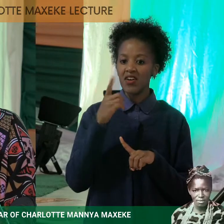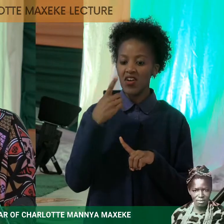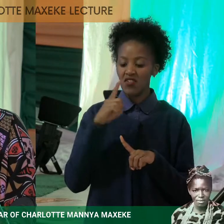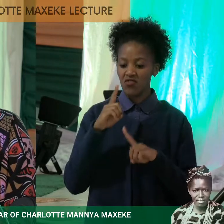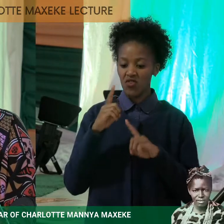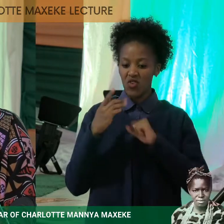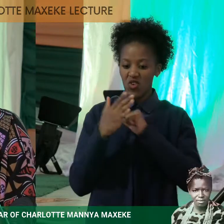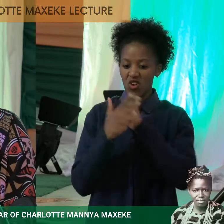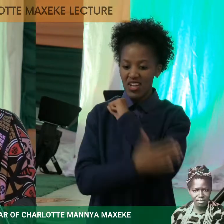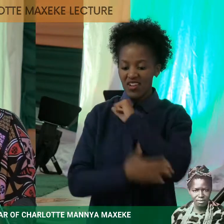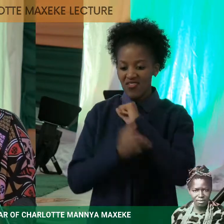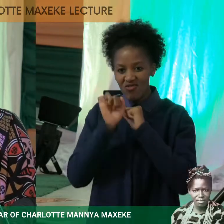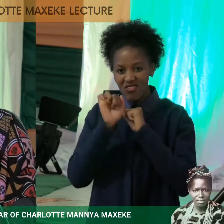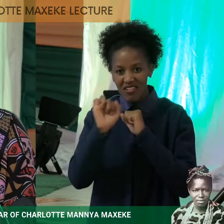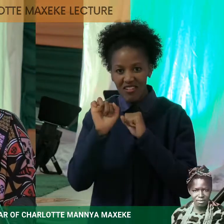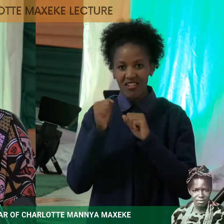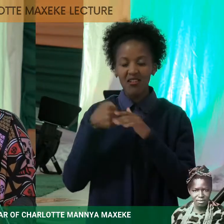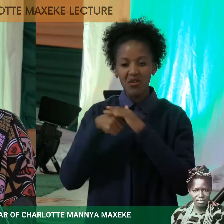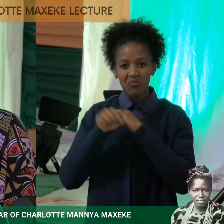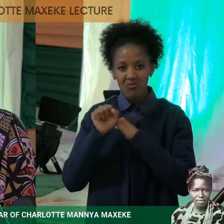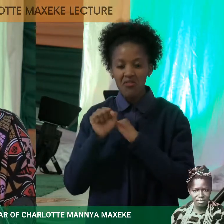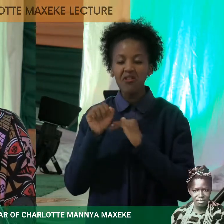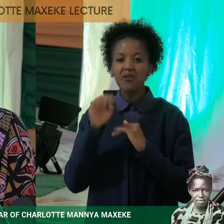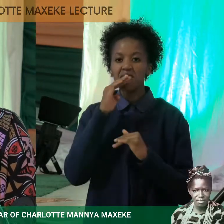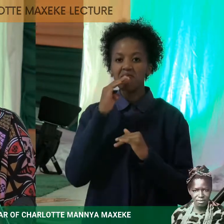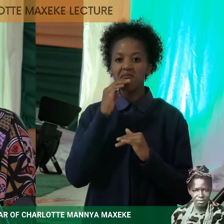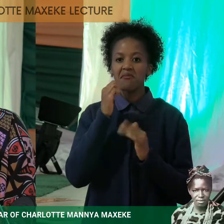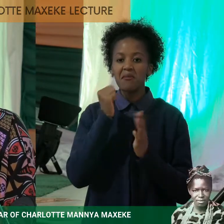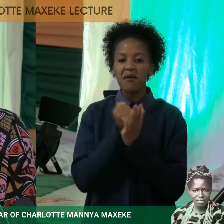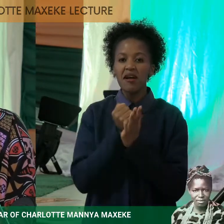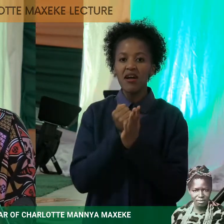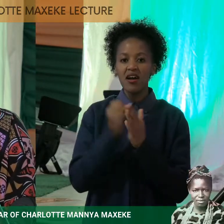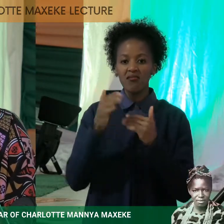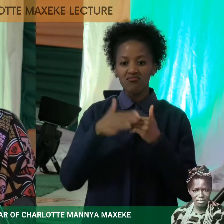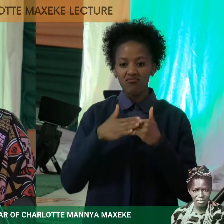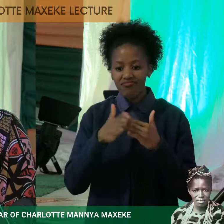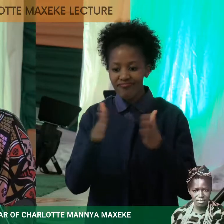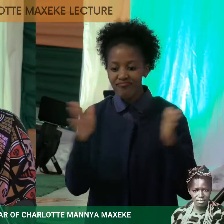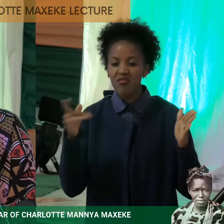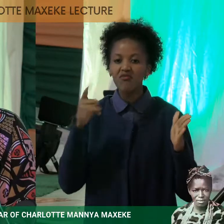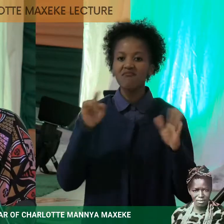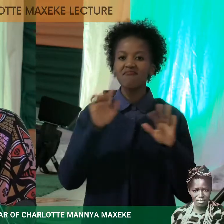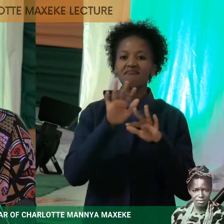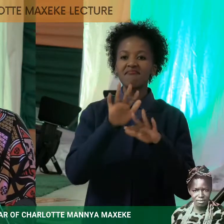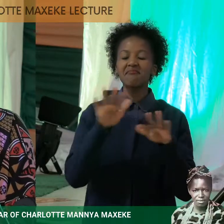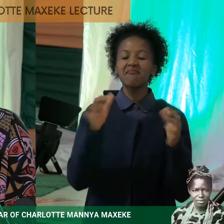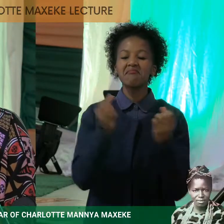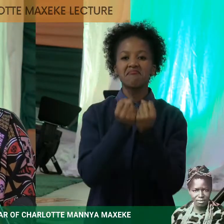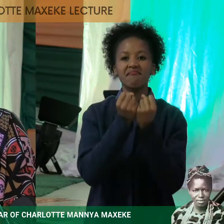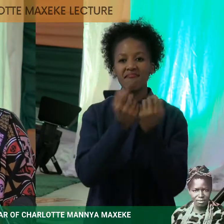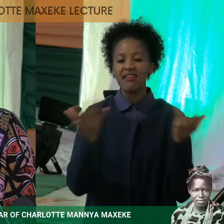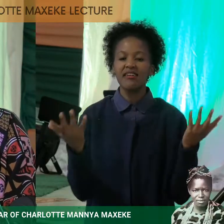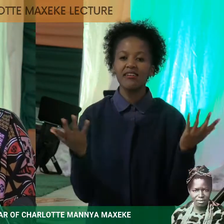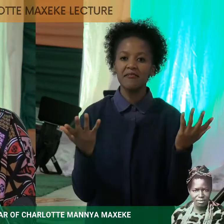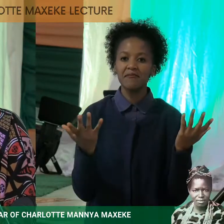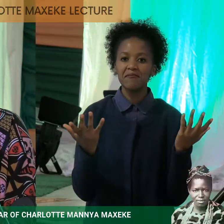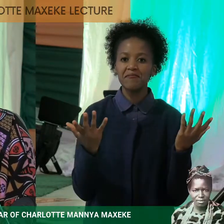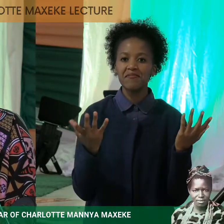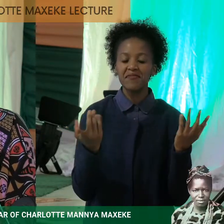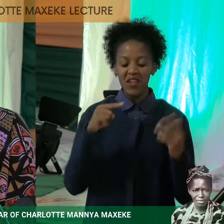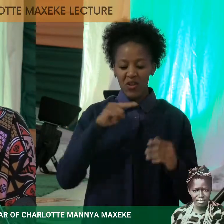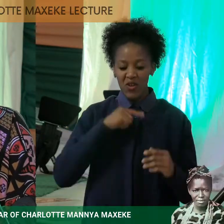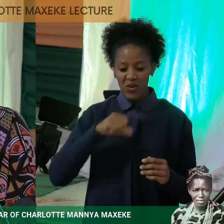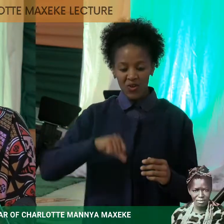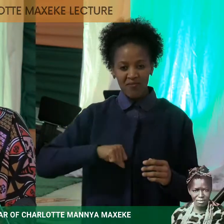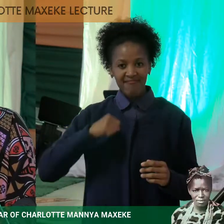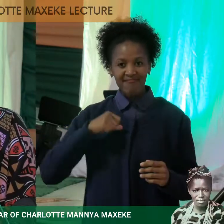of birth, it must be extended to as many people as possible. While we proudly tout her